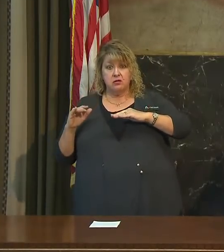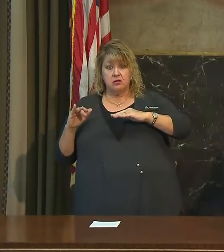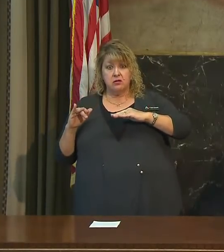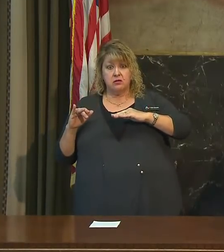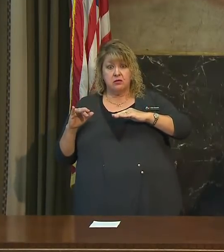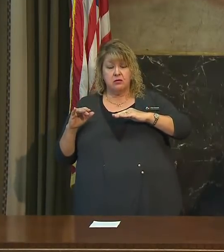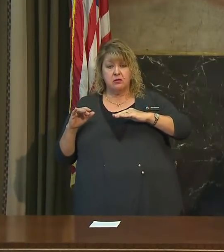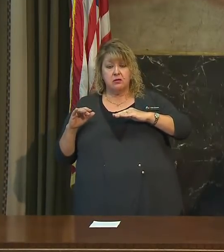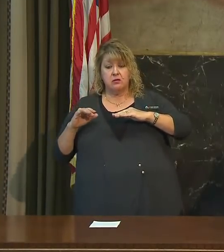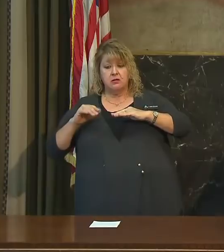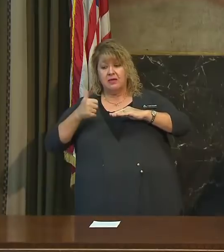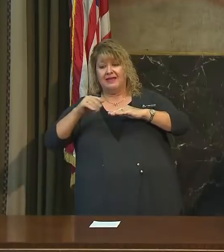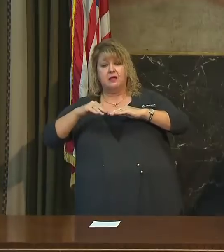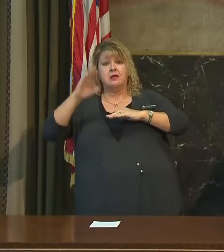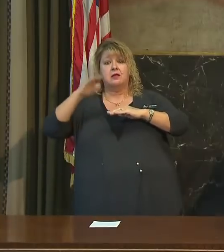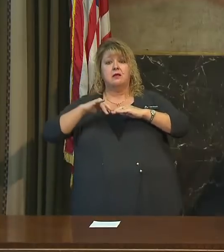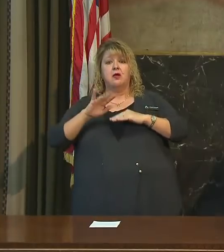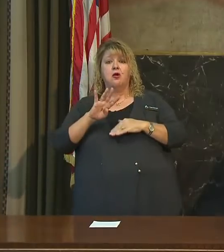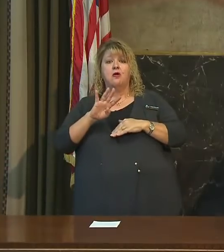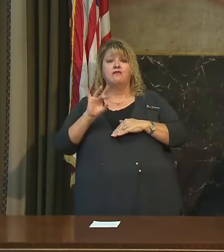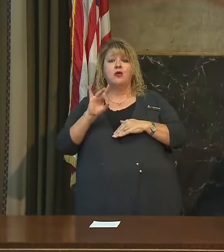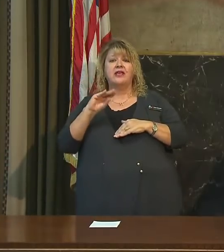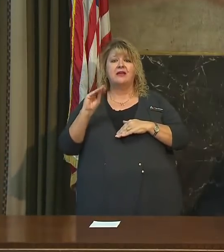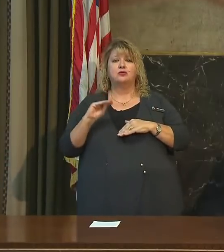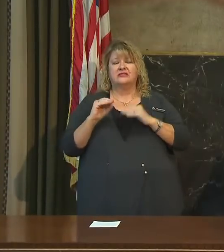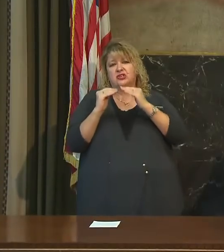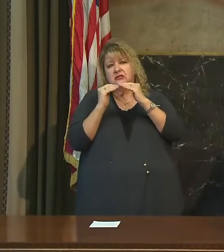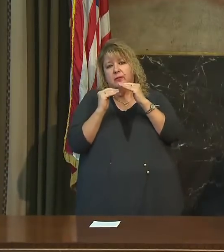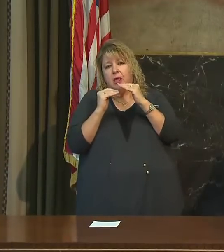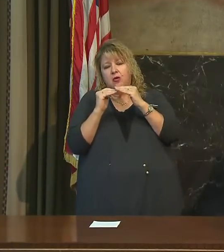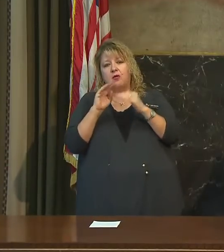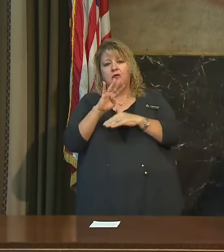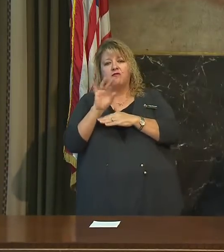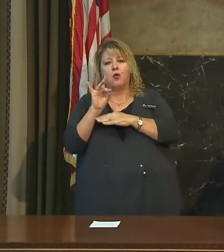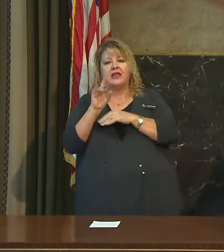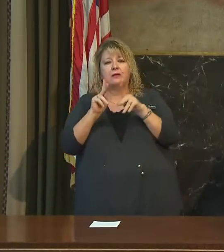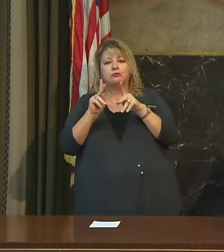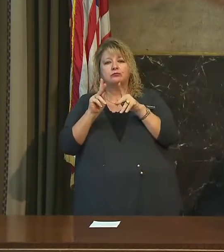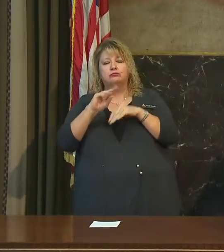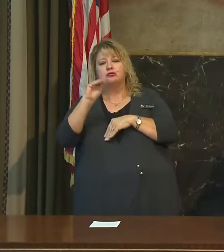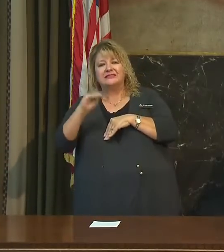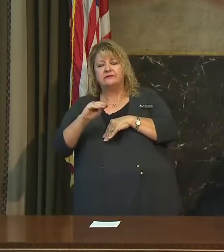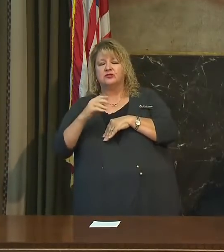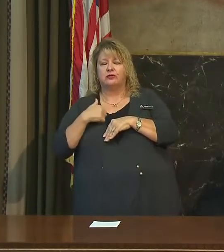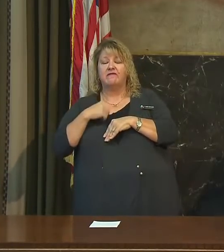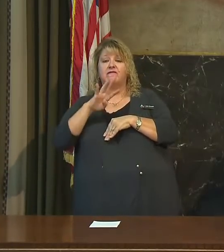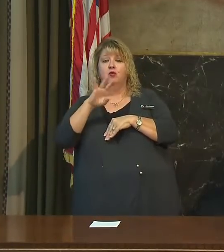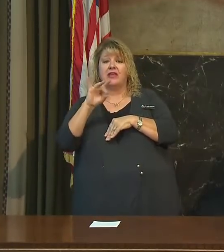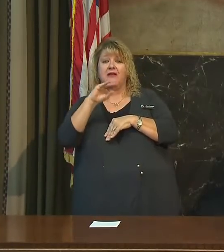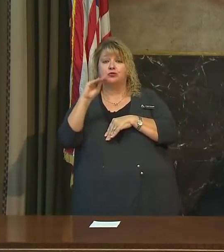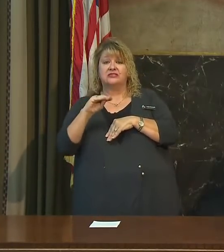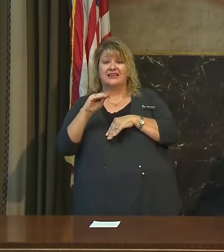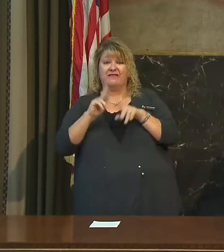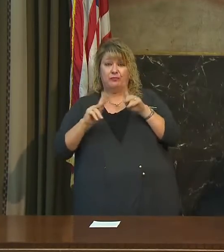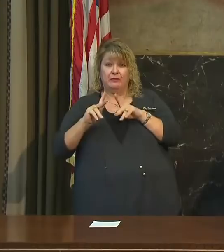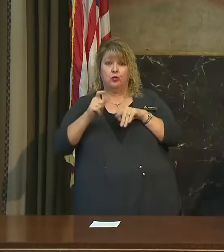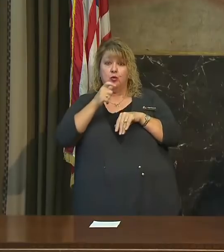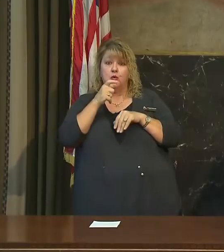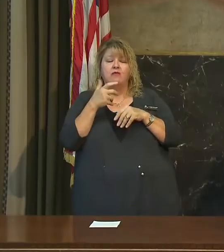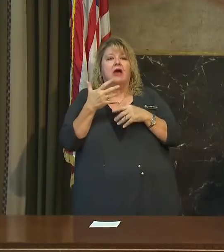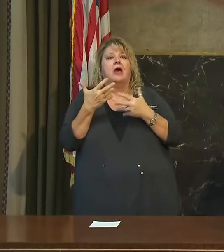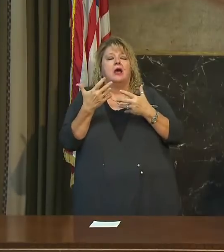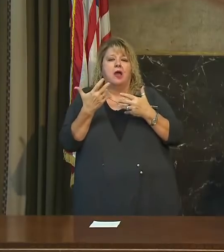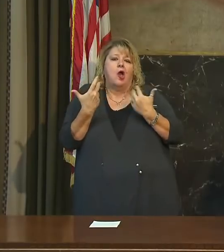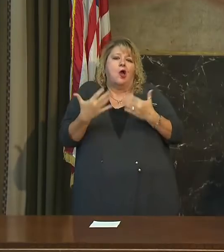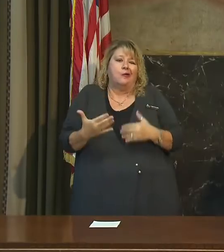of 48% of Louisianans who've taken at least 1 shot. Again, that number is far below